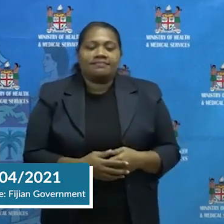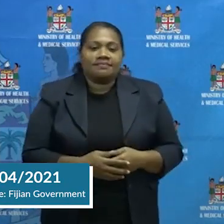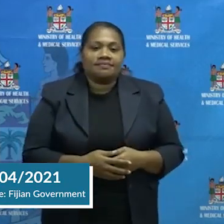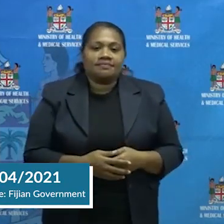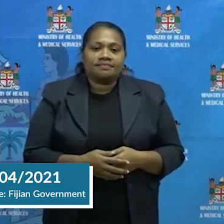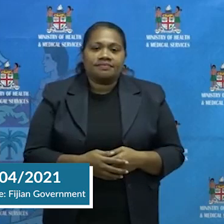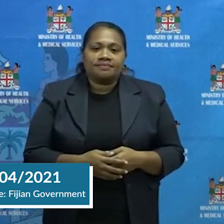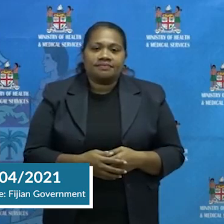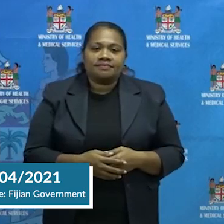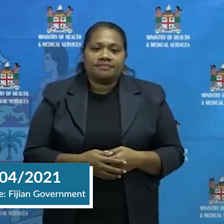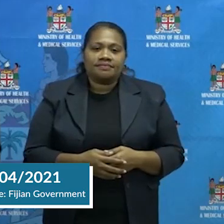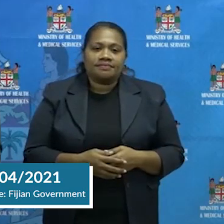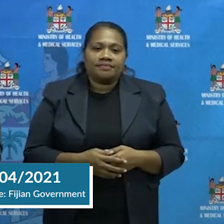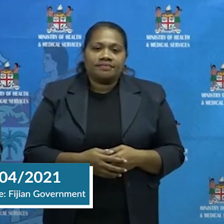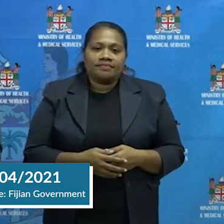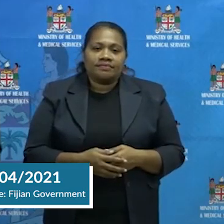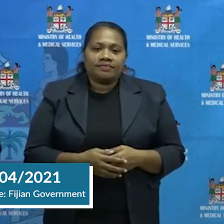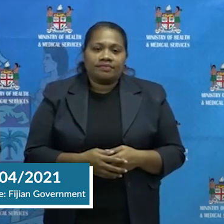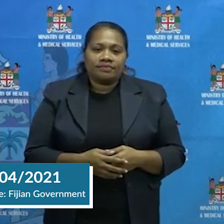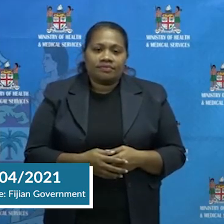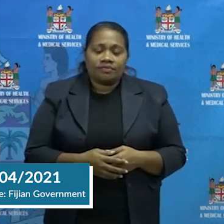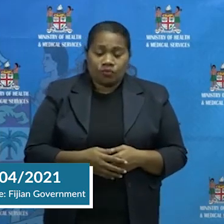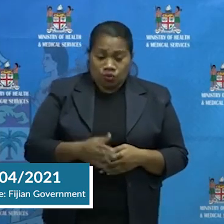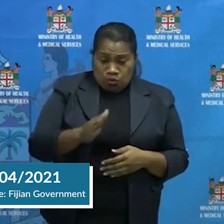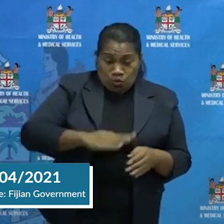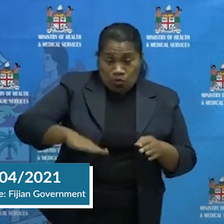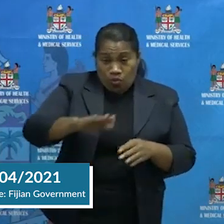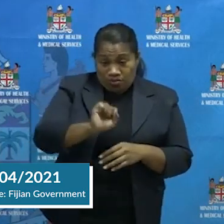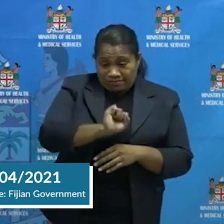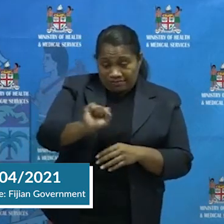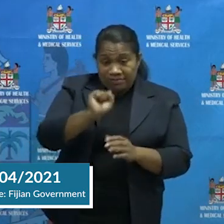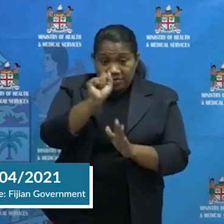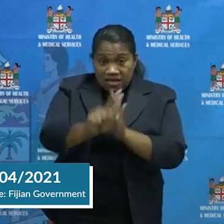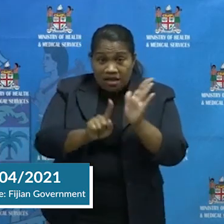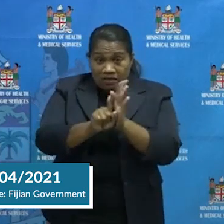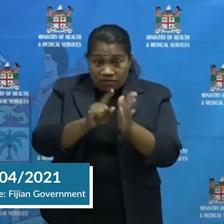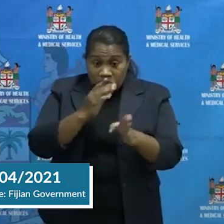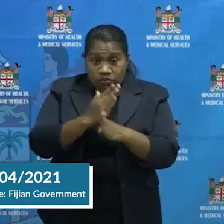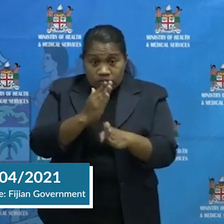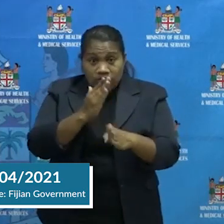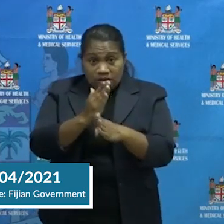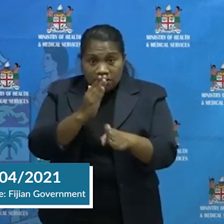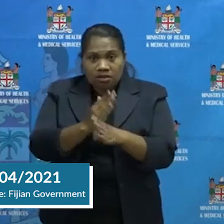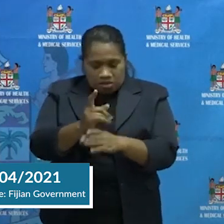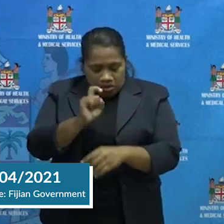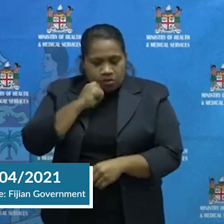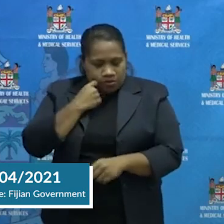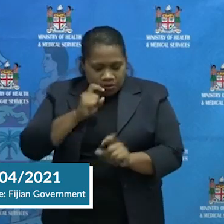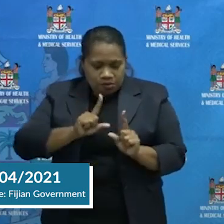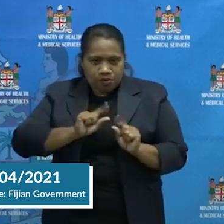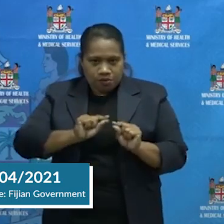They will put every hour of work that is needed to keep the country safe.